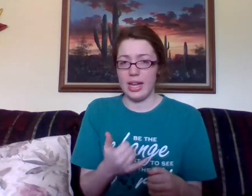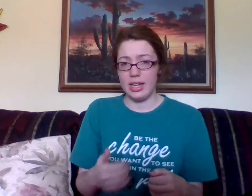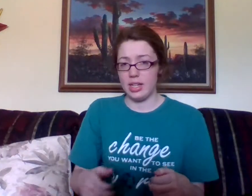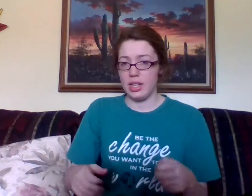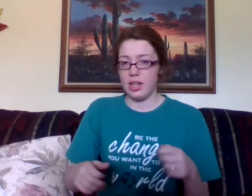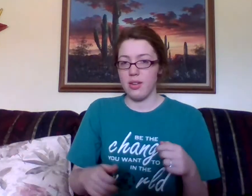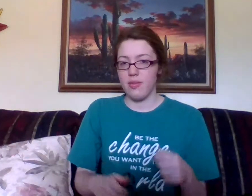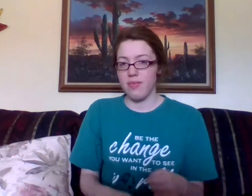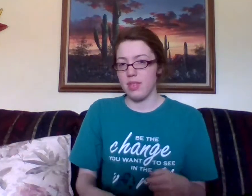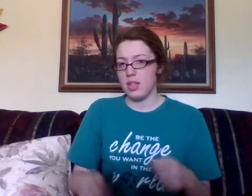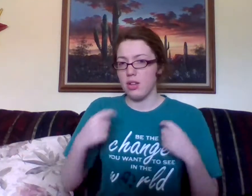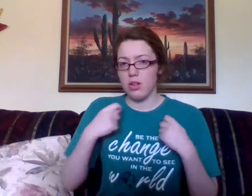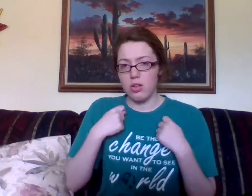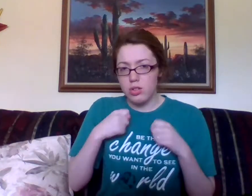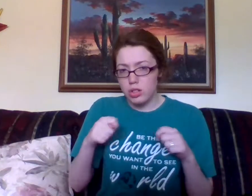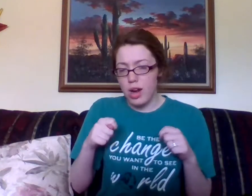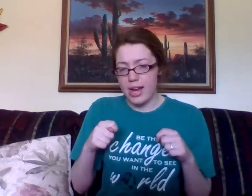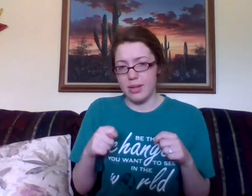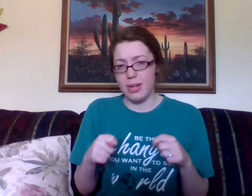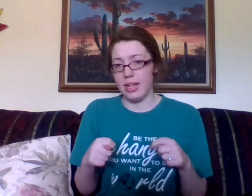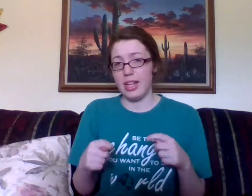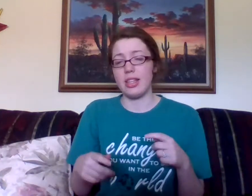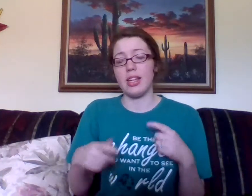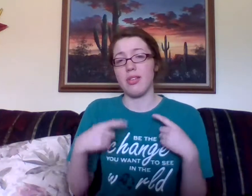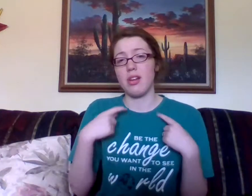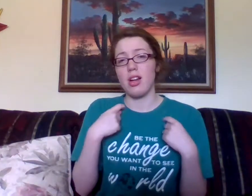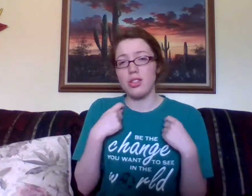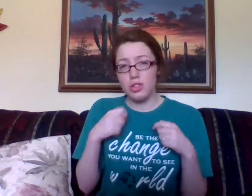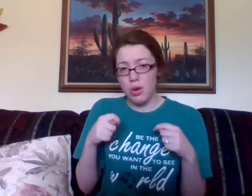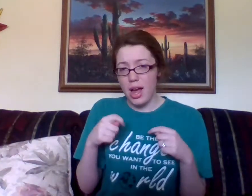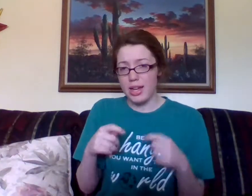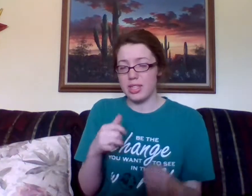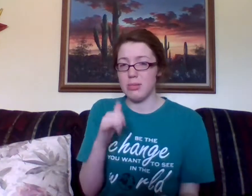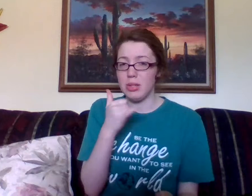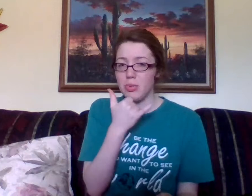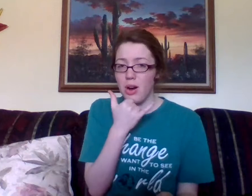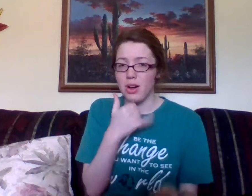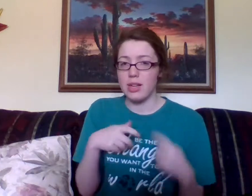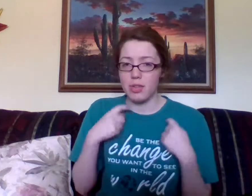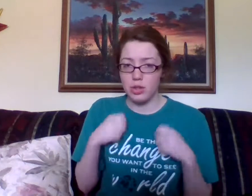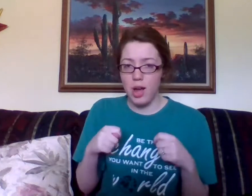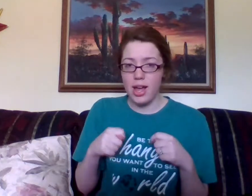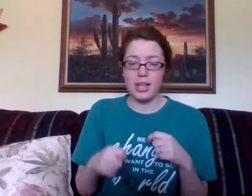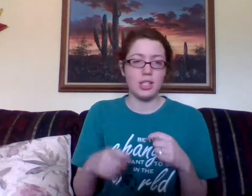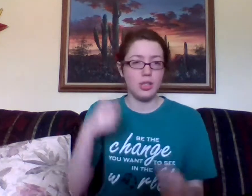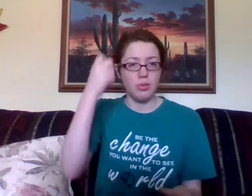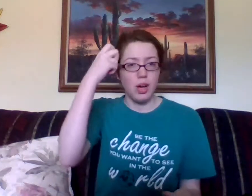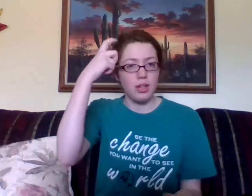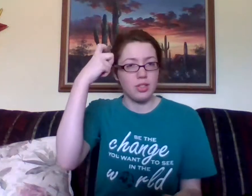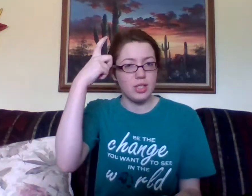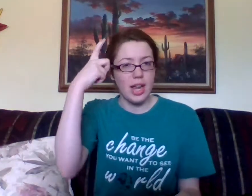like trying to be. Like they were not trying to be wrong. They were trying to